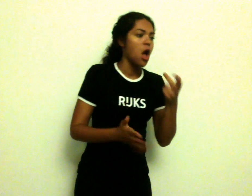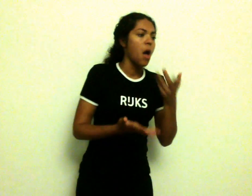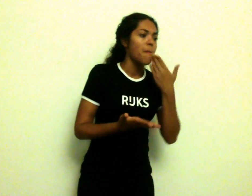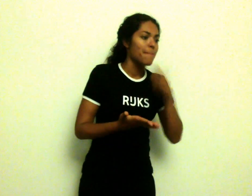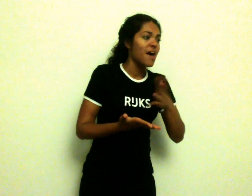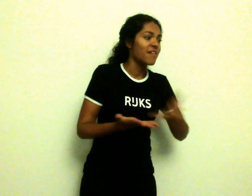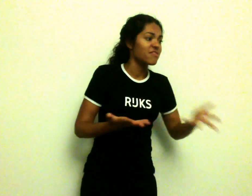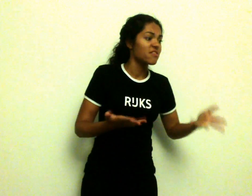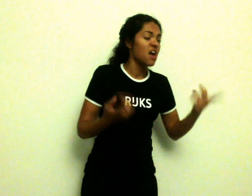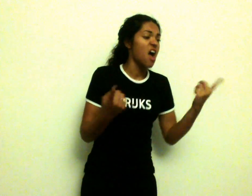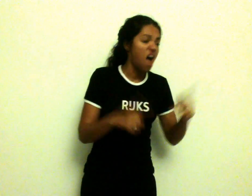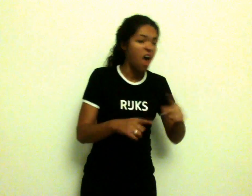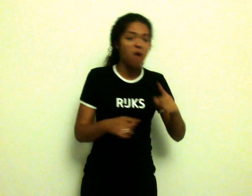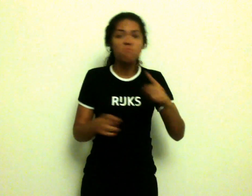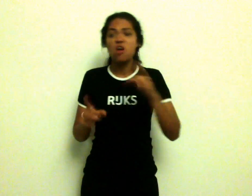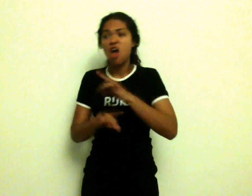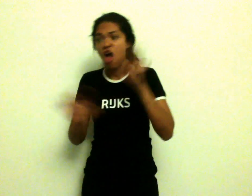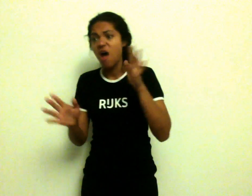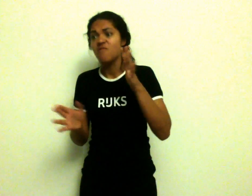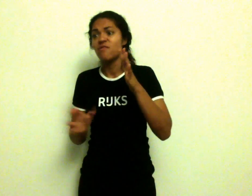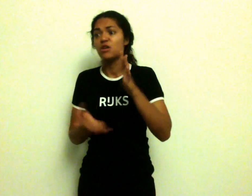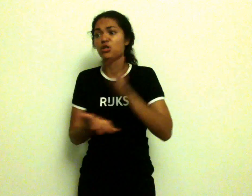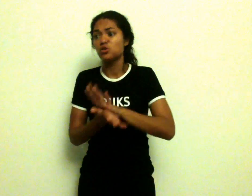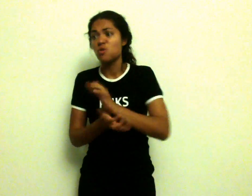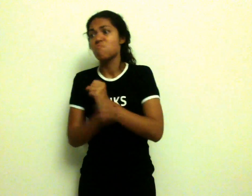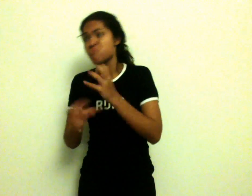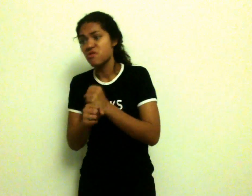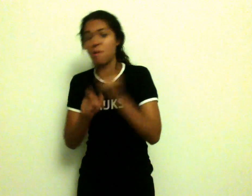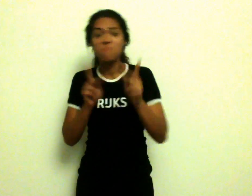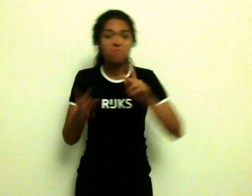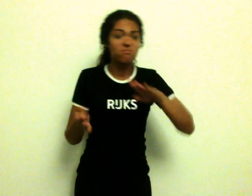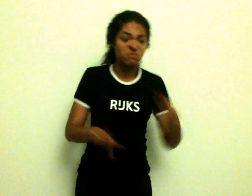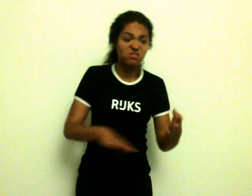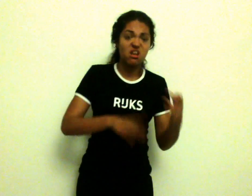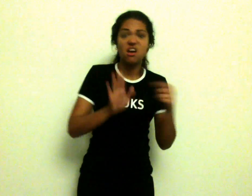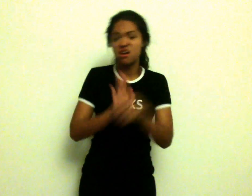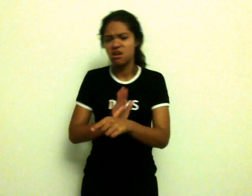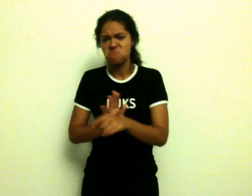kills 10, youths go looting, bomb blast school, it's but the sound of man worshipping his maker.